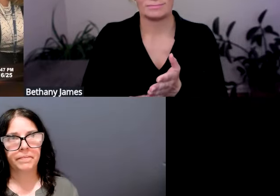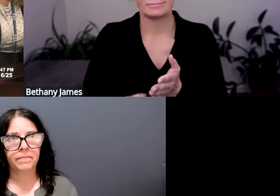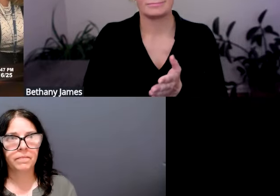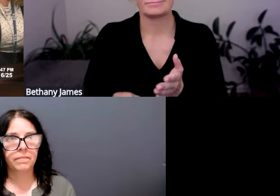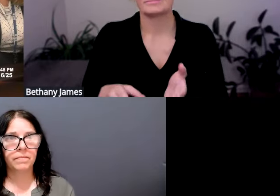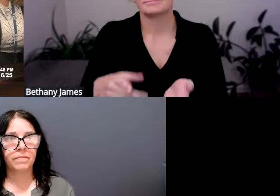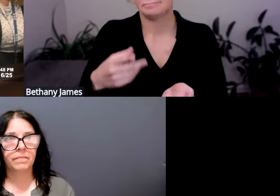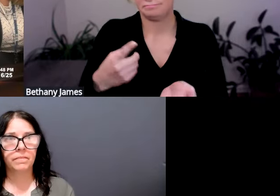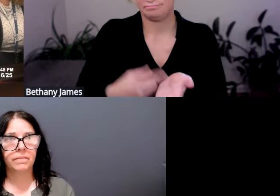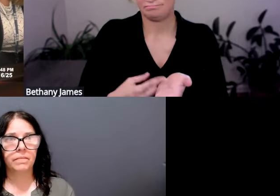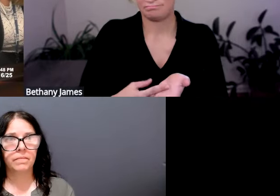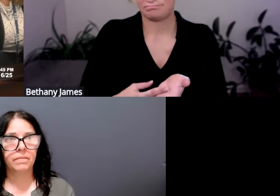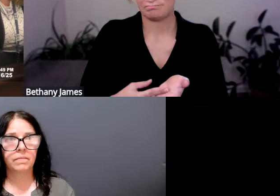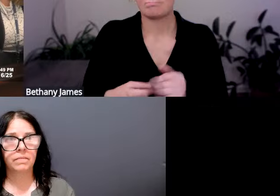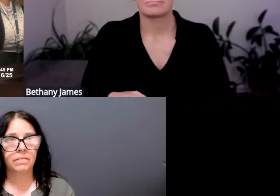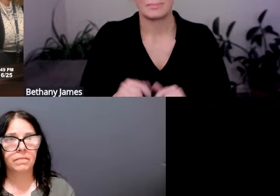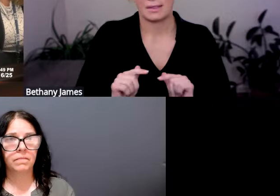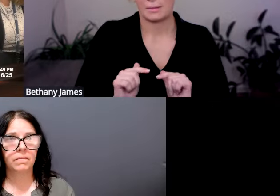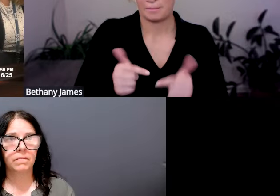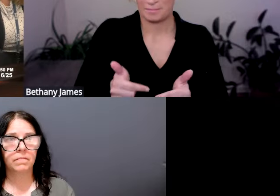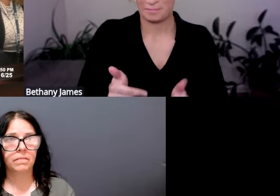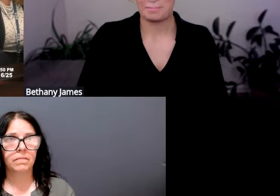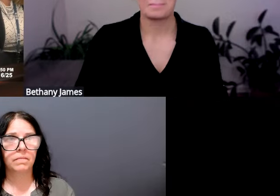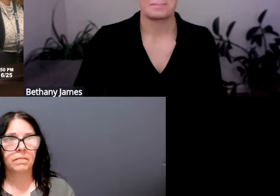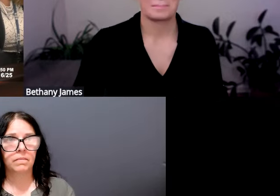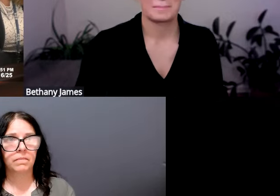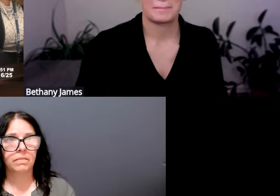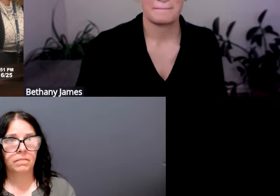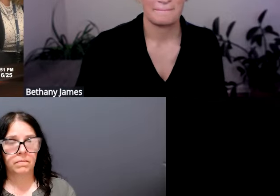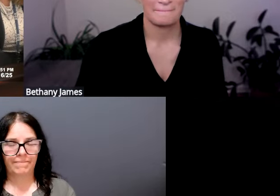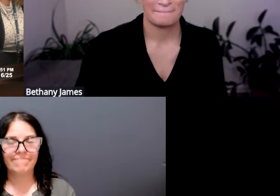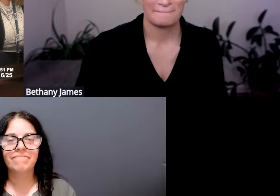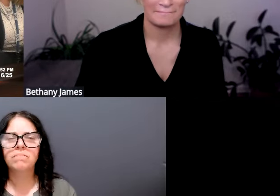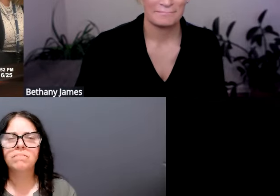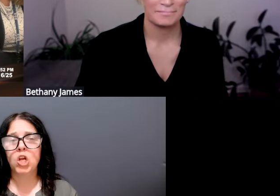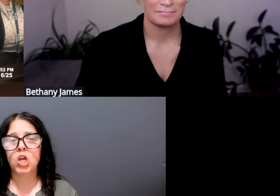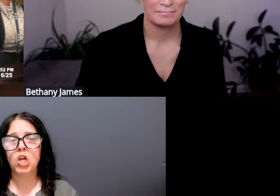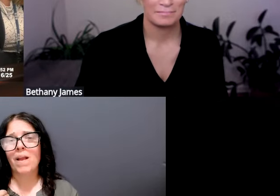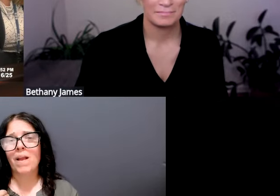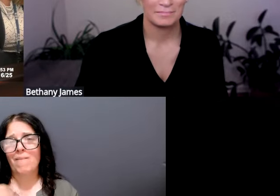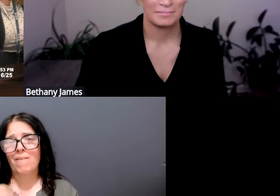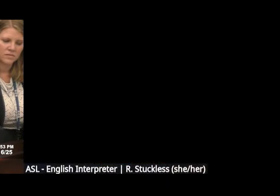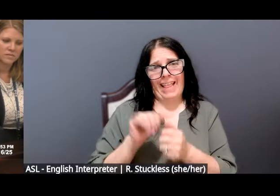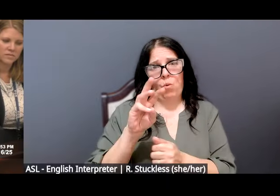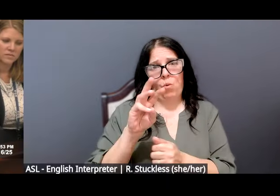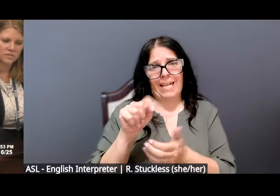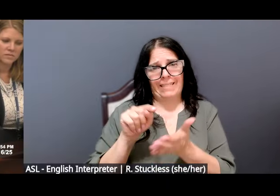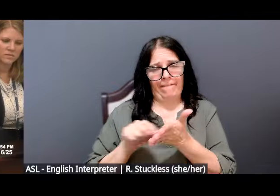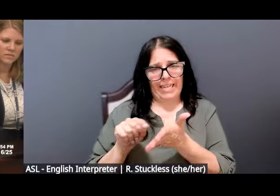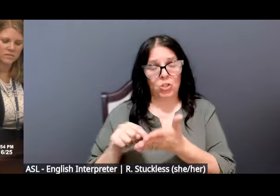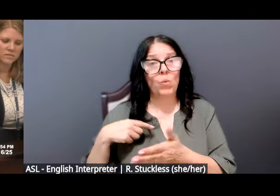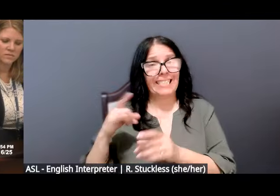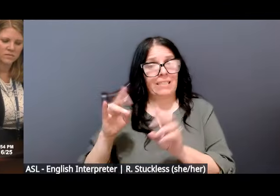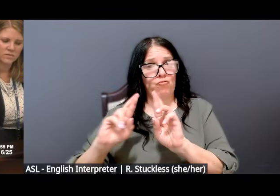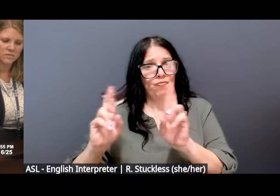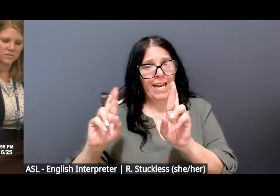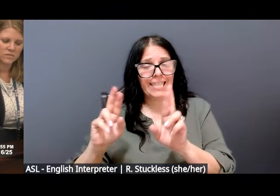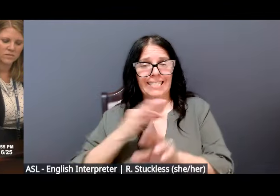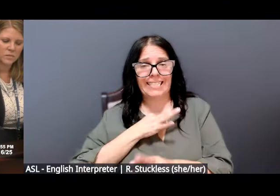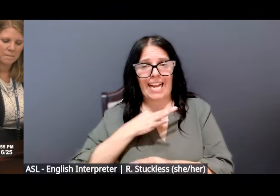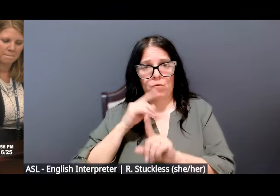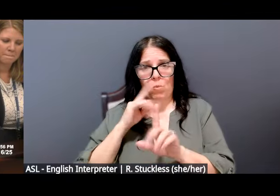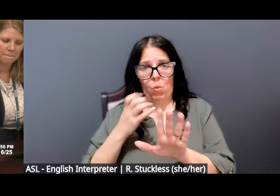intended to present a staff report to you today. The reason we didn't was largely because there is one circulator